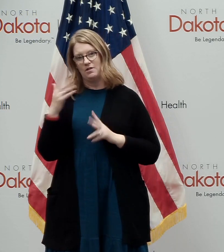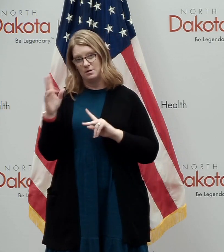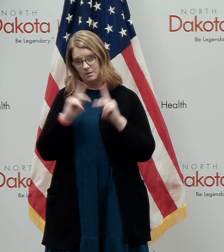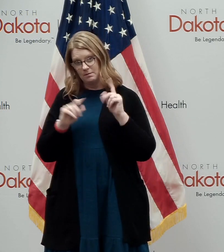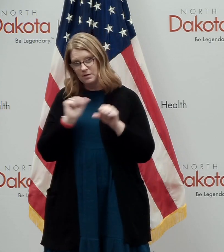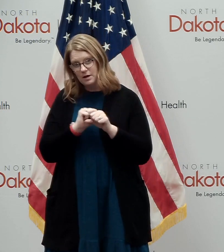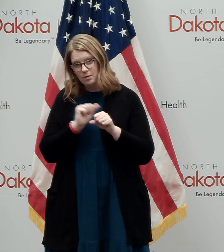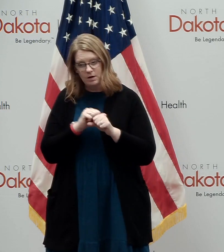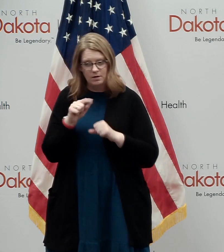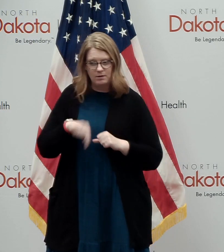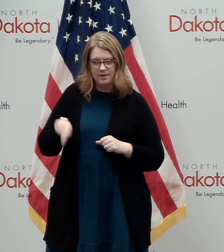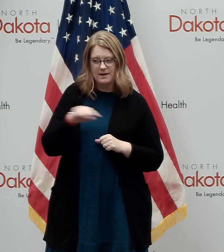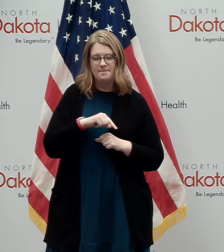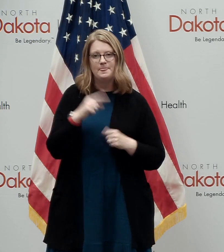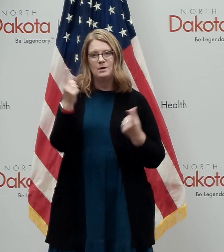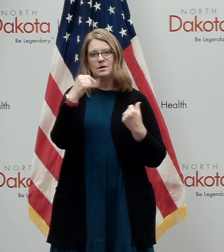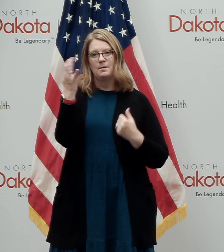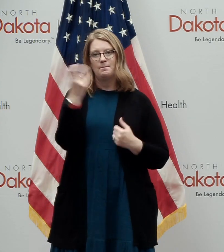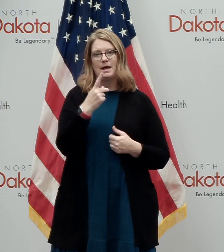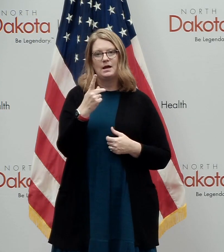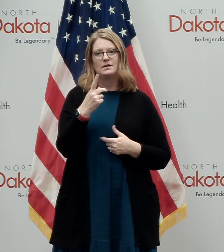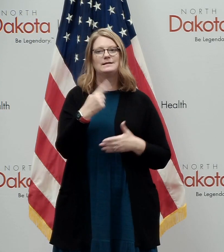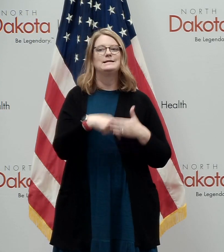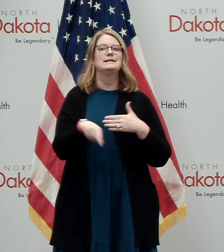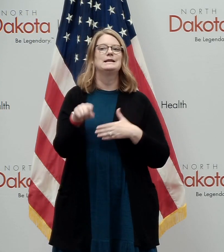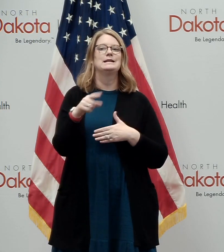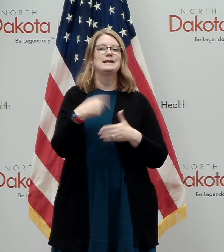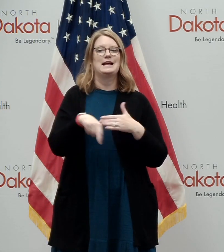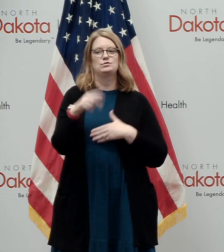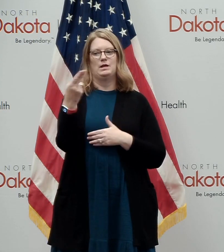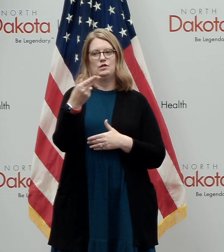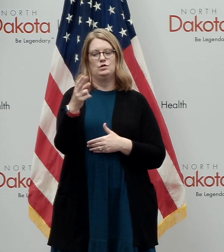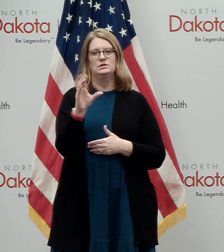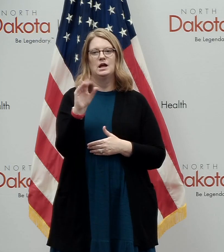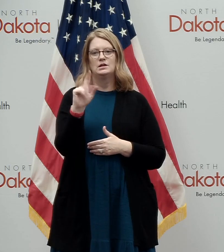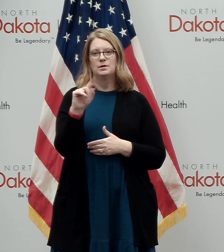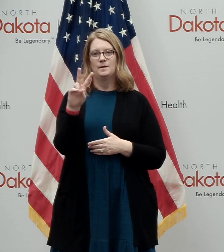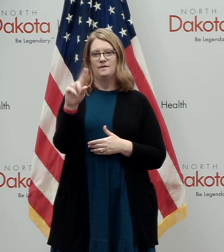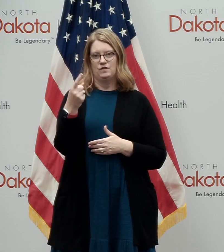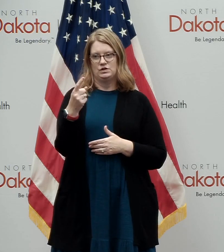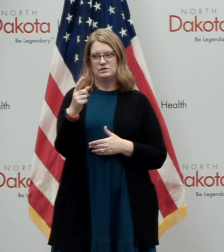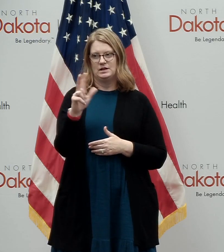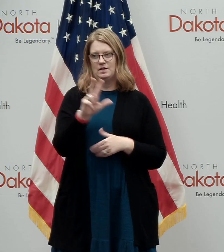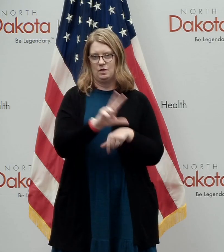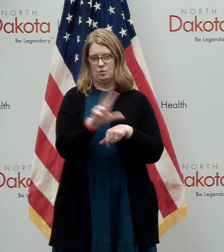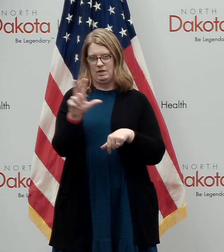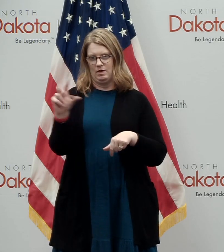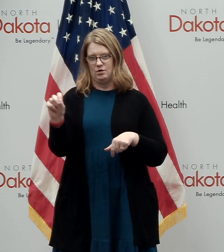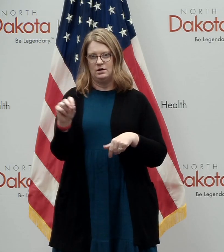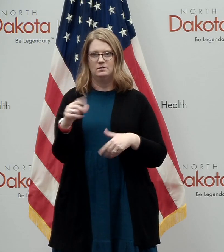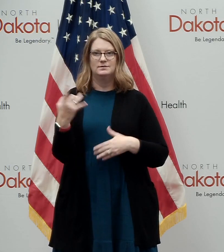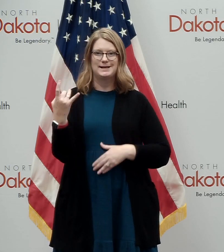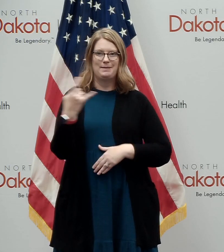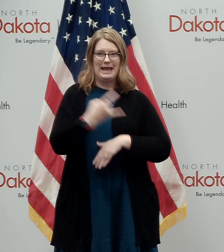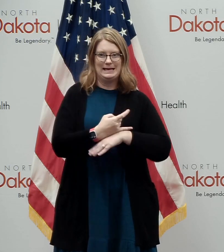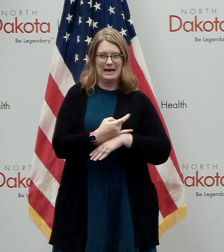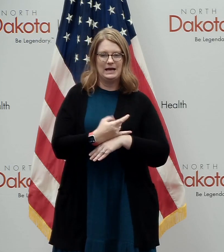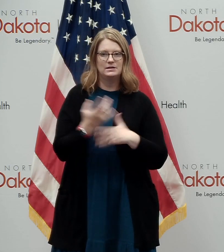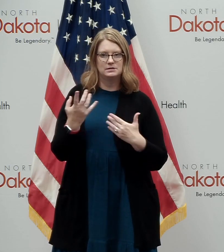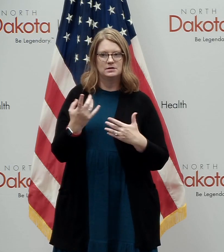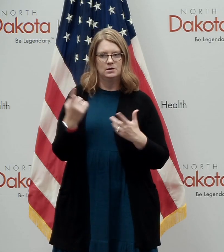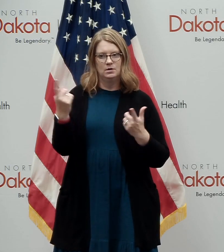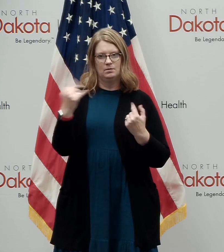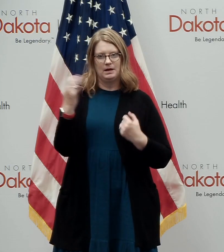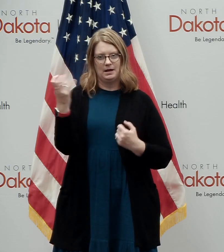with them. We'll be back here next Thursday, October 1st at 3:30, so 8 days from now is when we'll